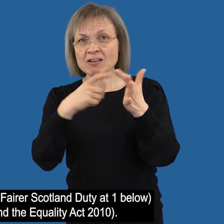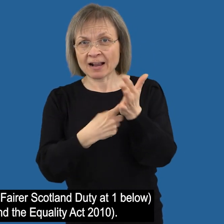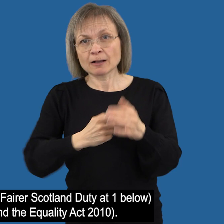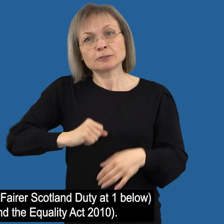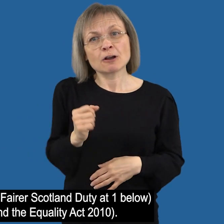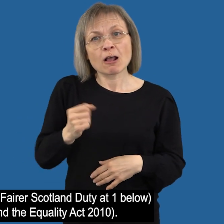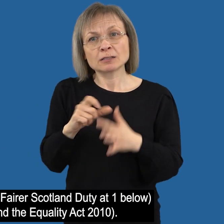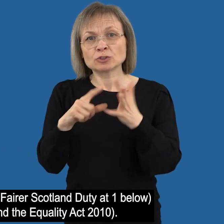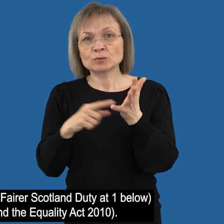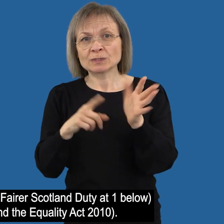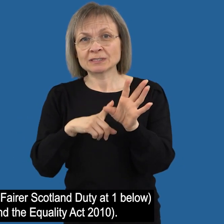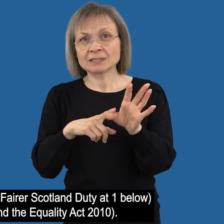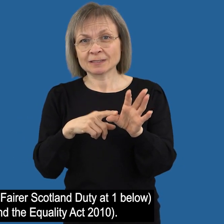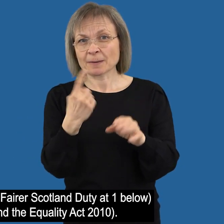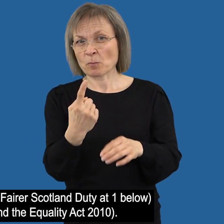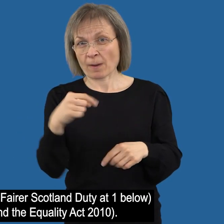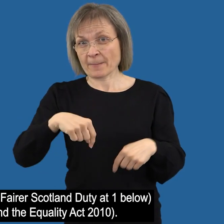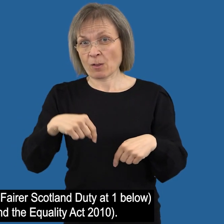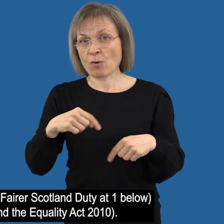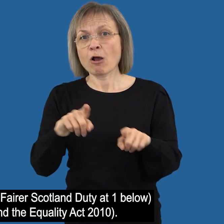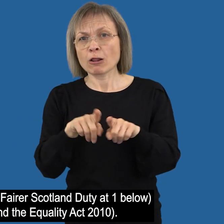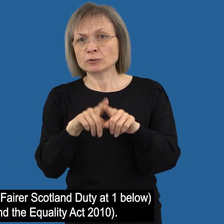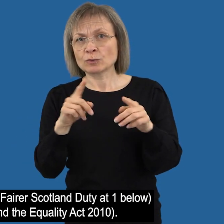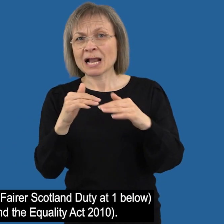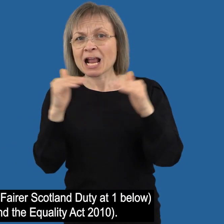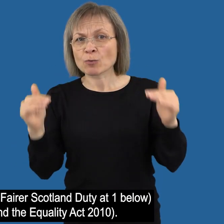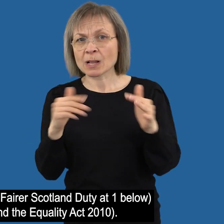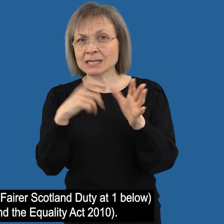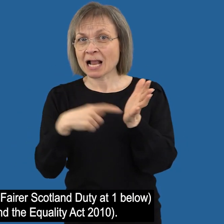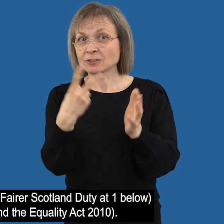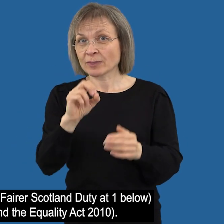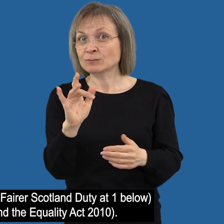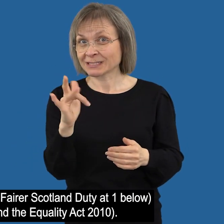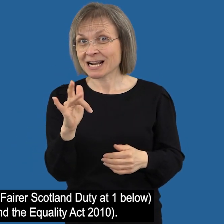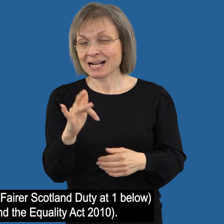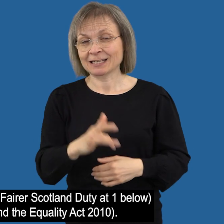See the Fairer Scotland duty at 1 below and the Equality Act 2010.